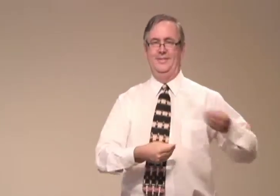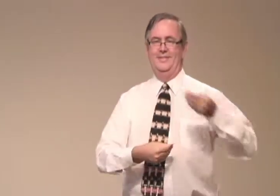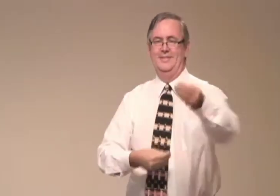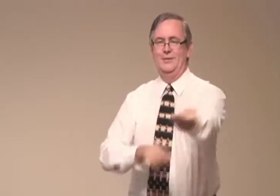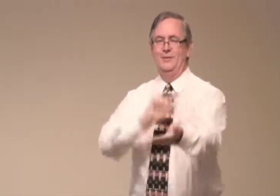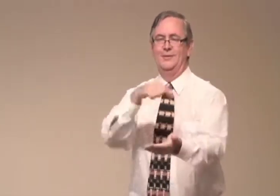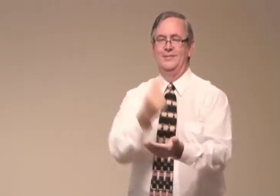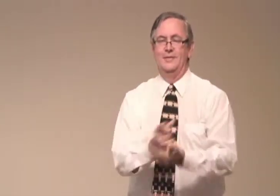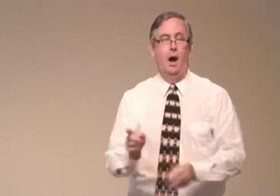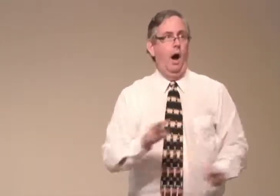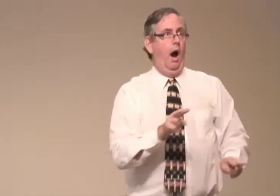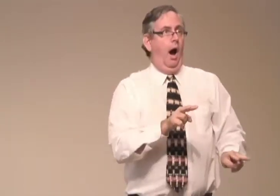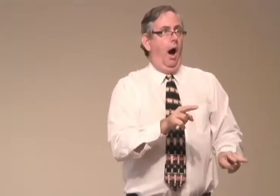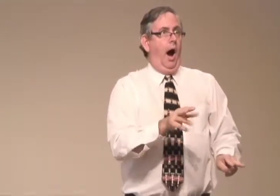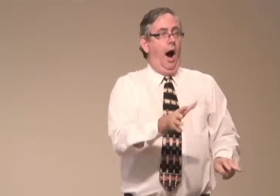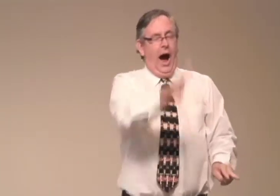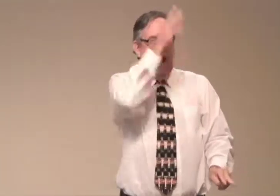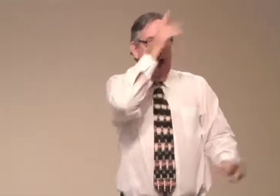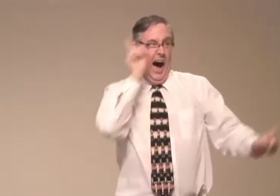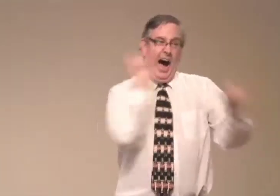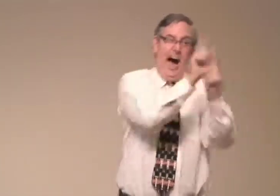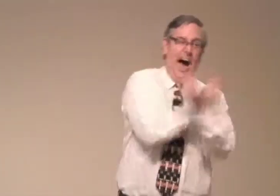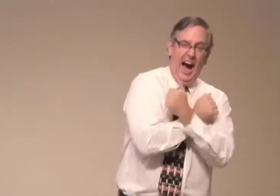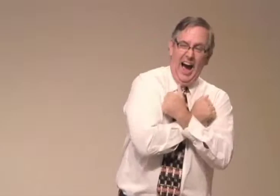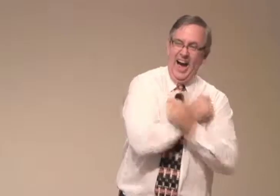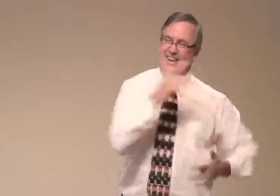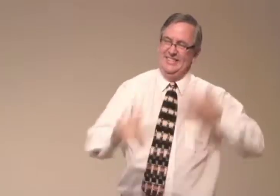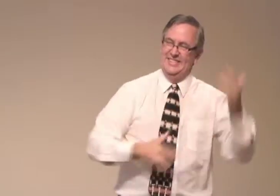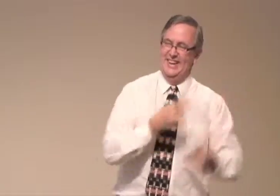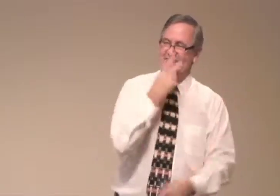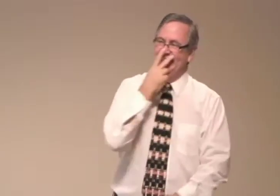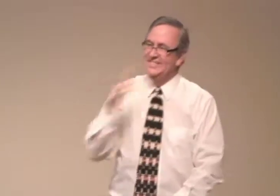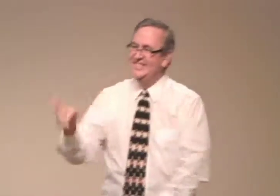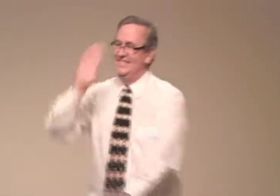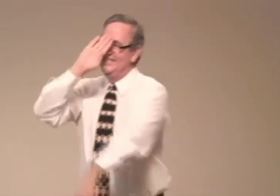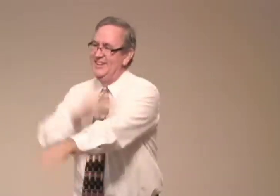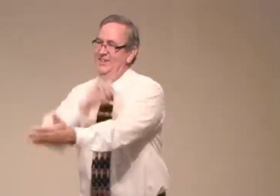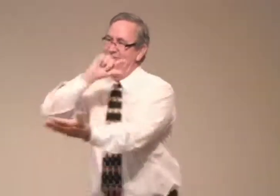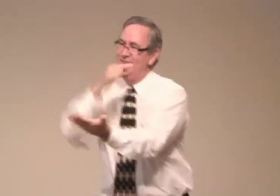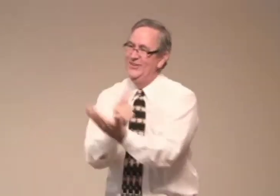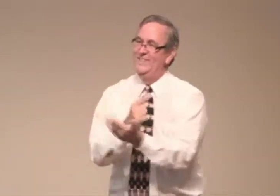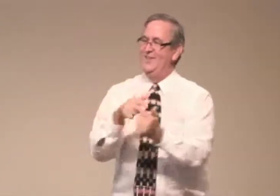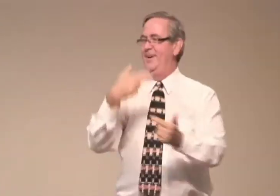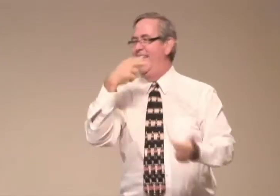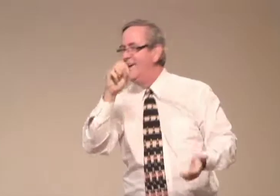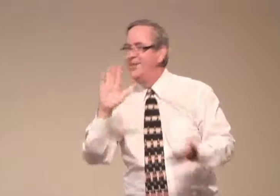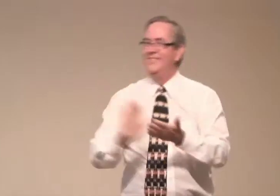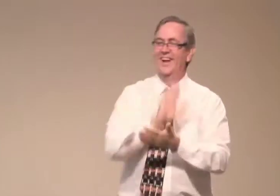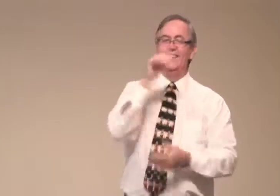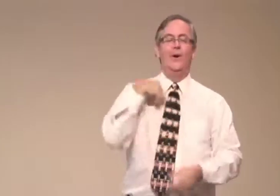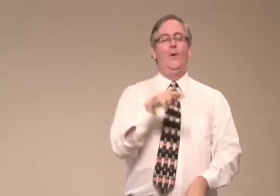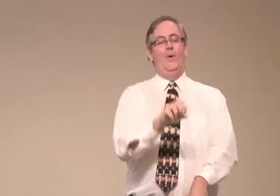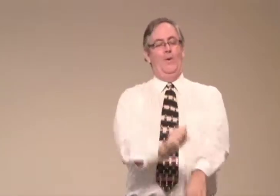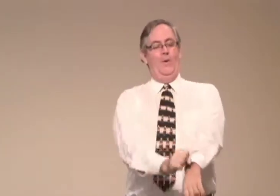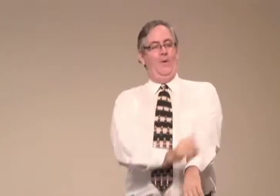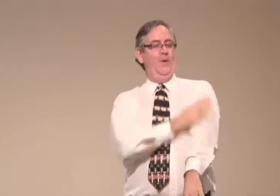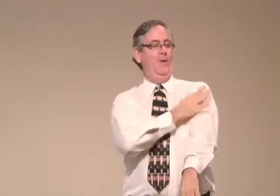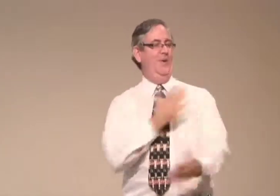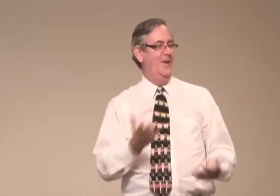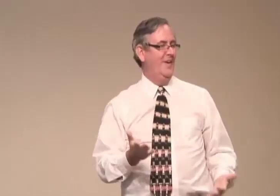walks in with the diploma and the kid hugs her dad and he's graduating his dad's there